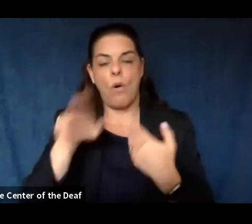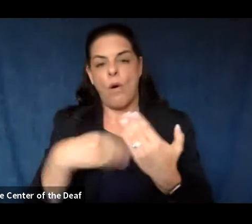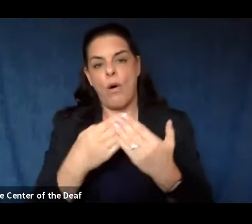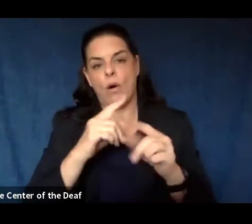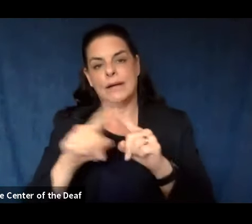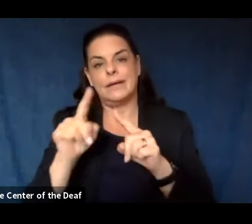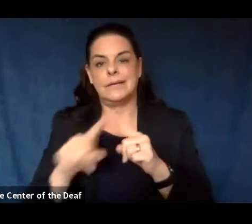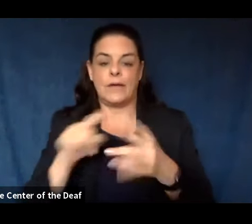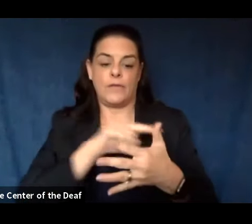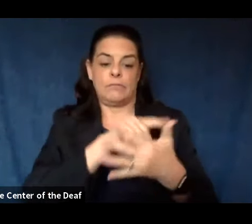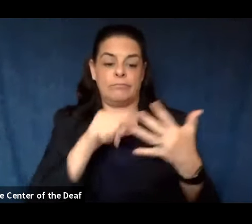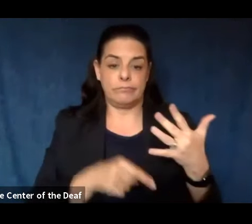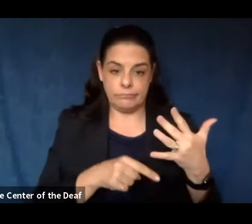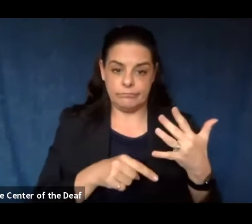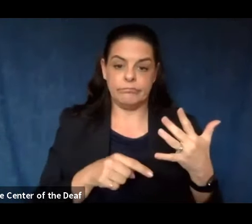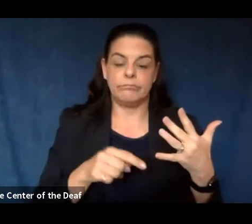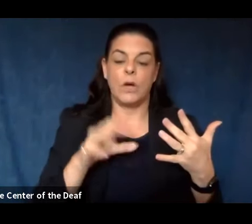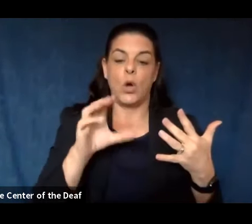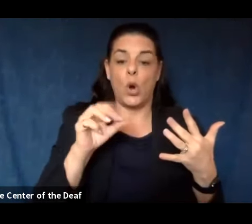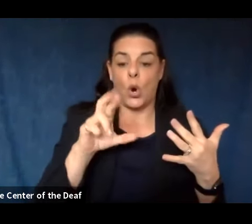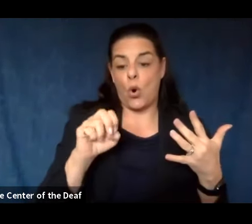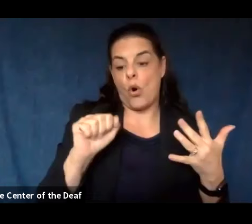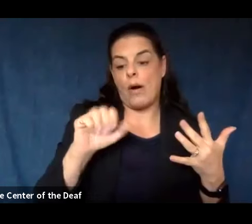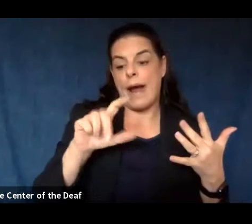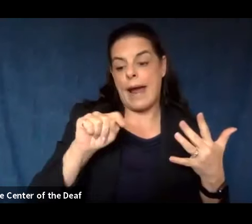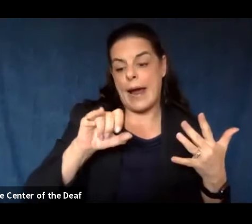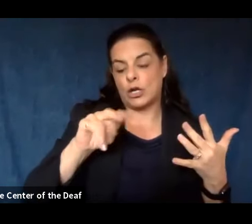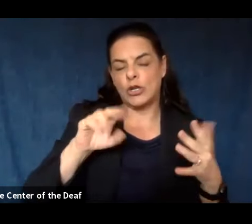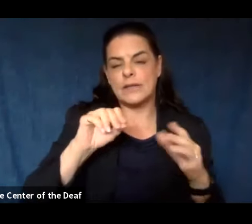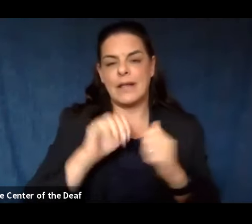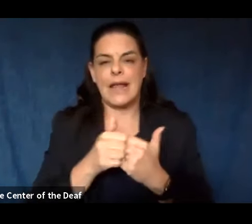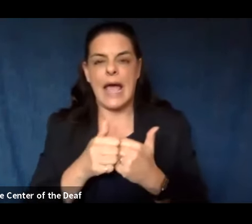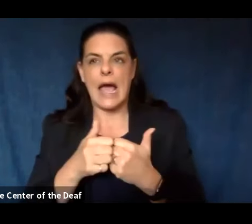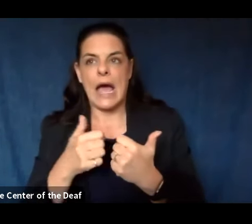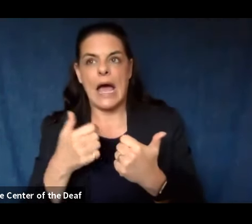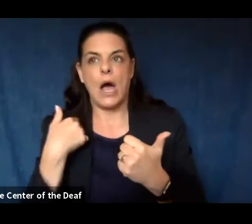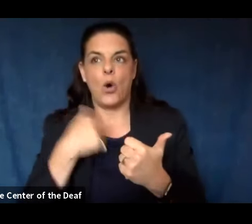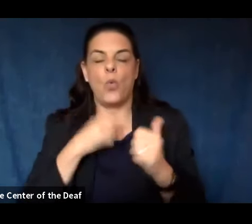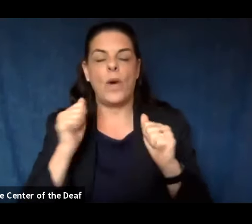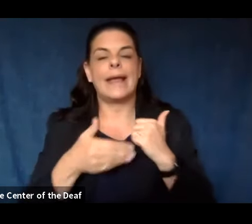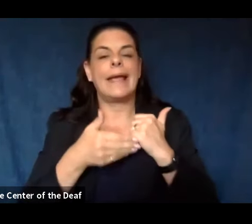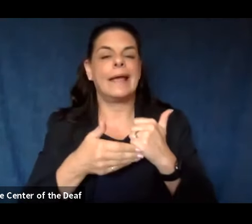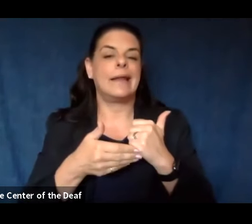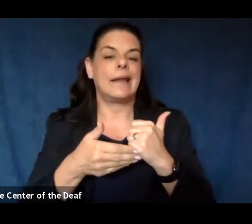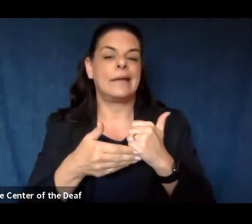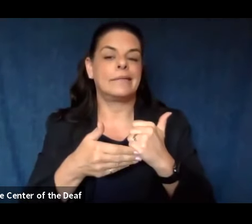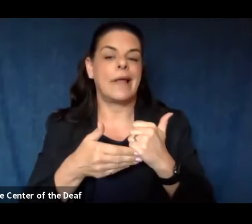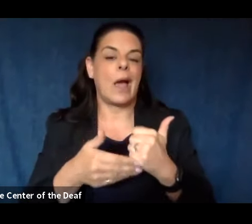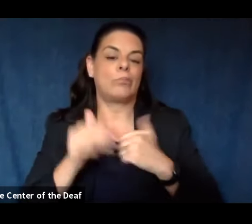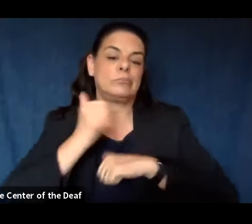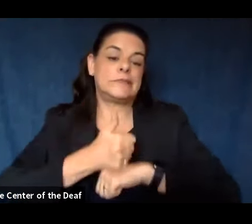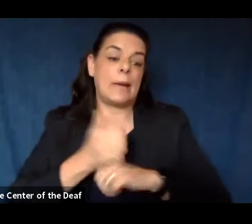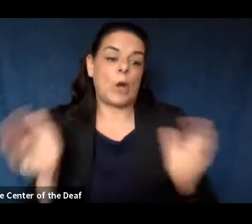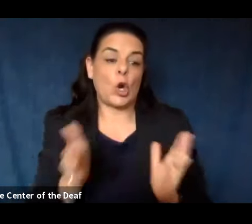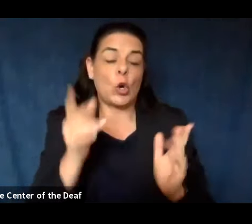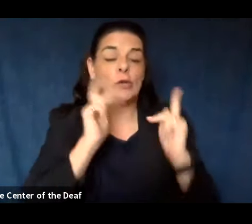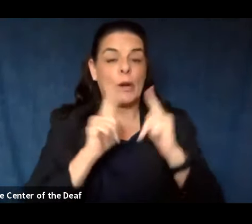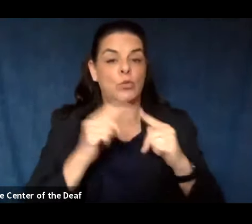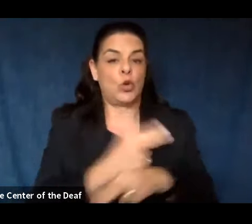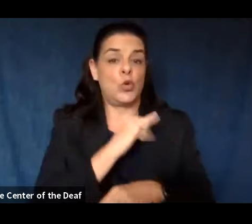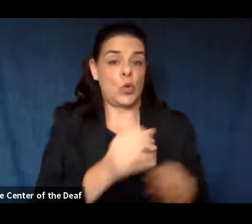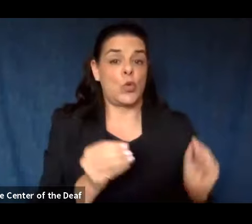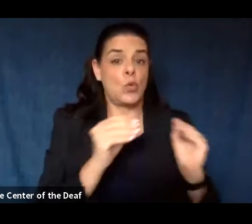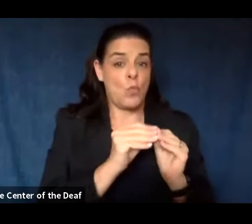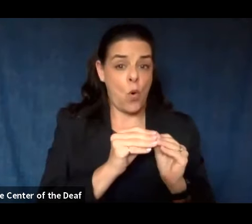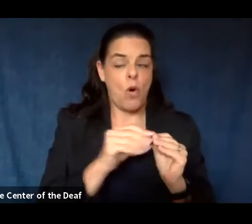different 5 core actions and how there can be impacts made to help encourage people to utilize them more. And those discussions will be